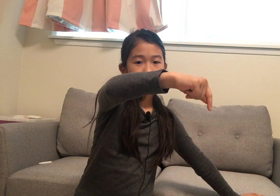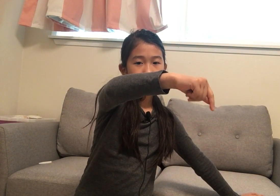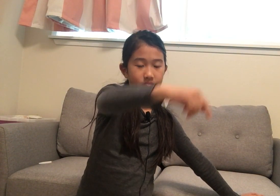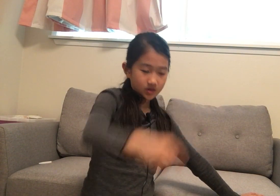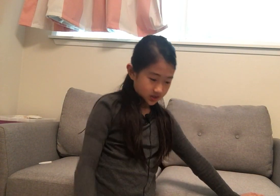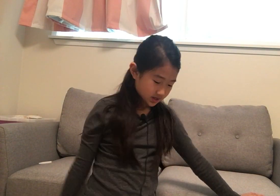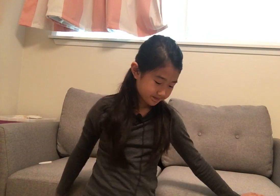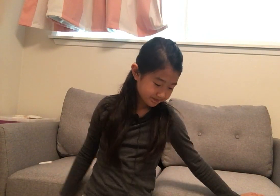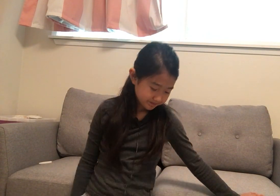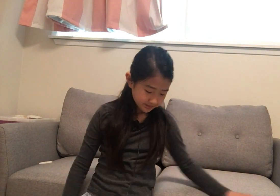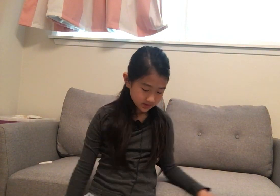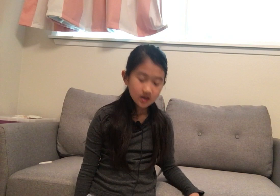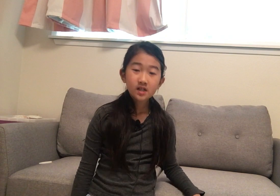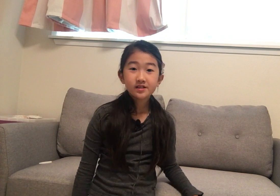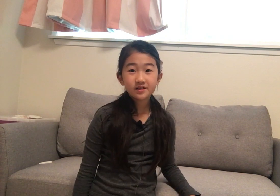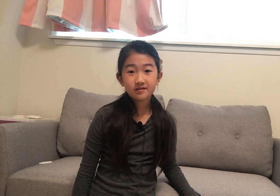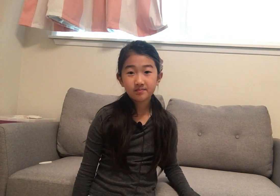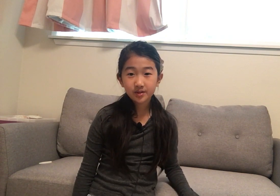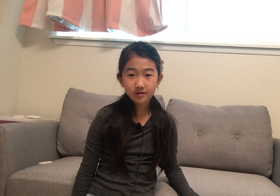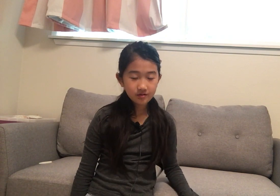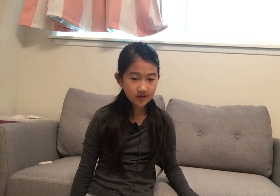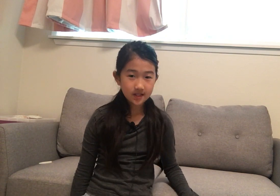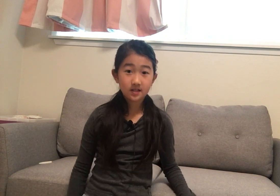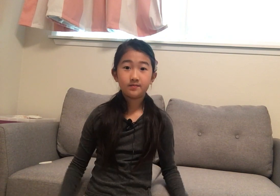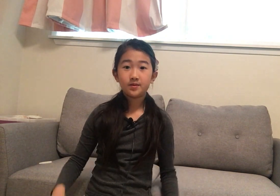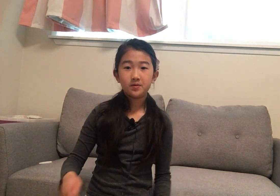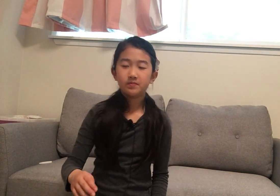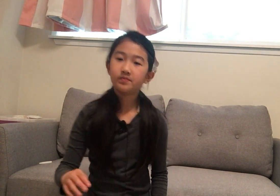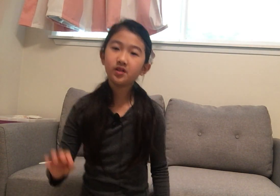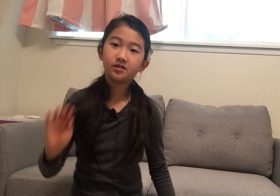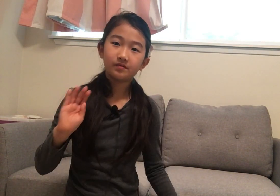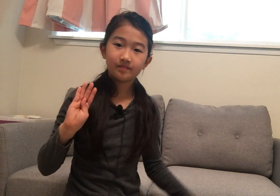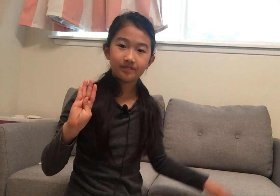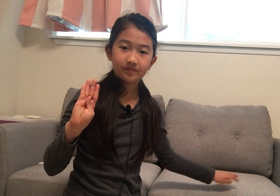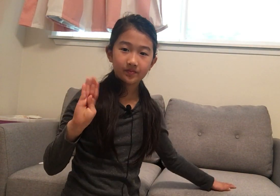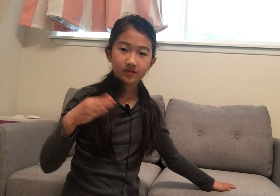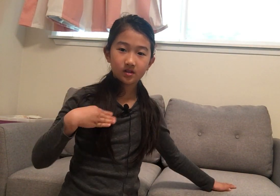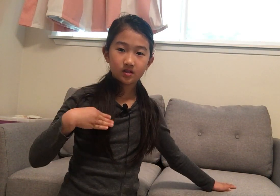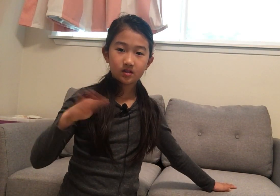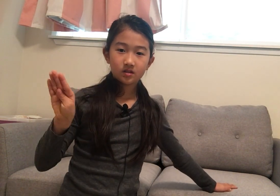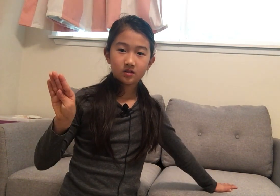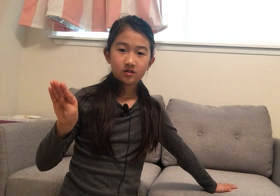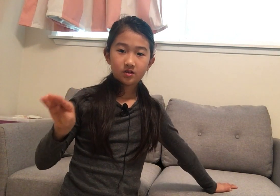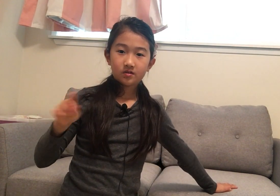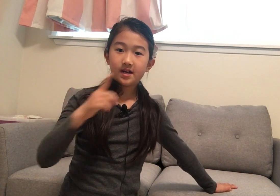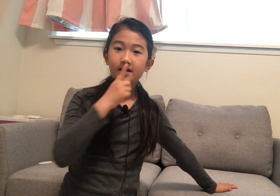good job so blue red and then purple blue red